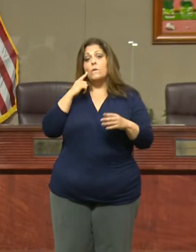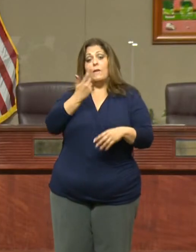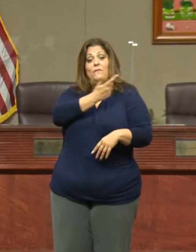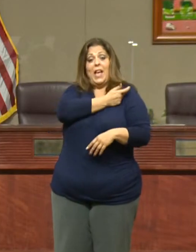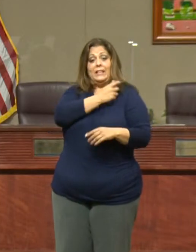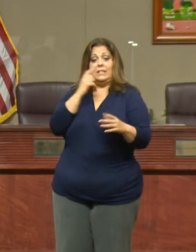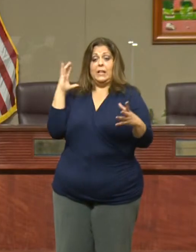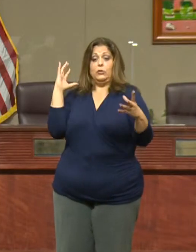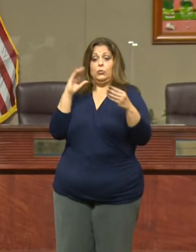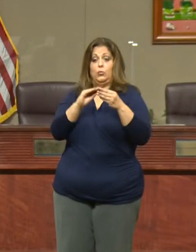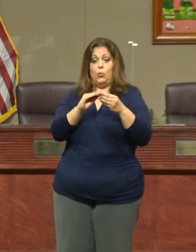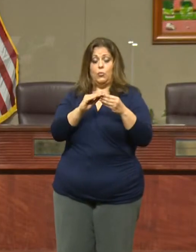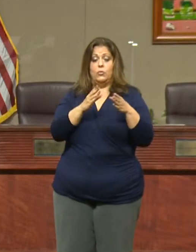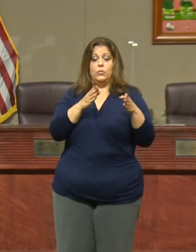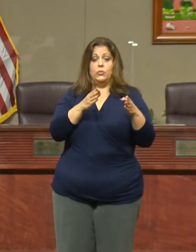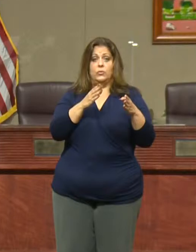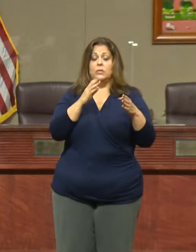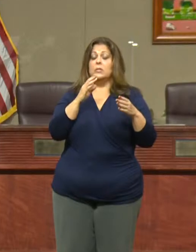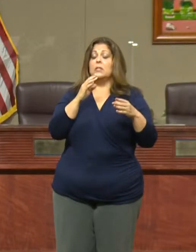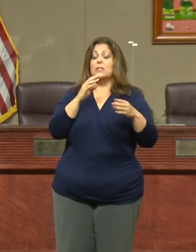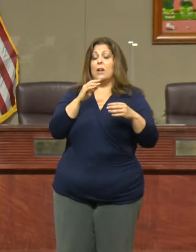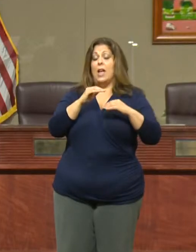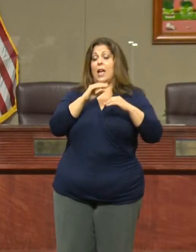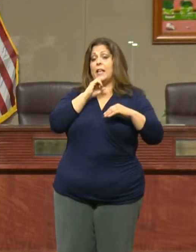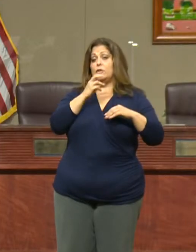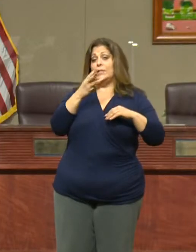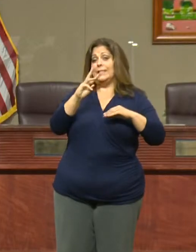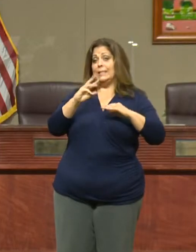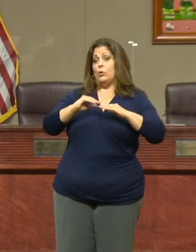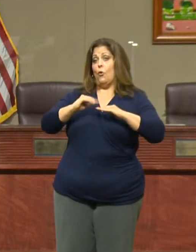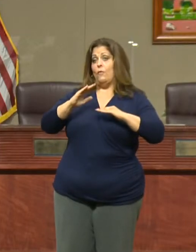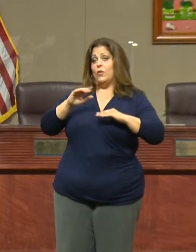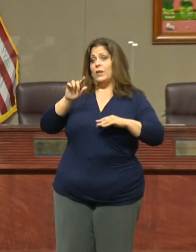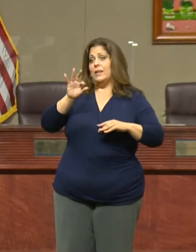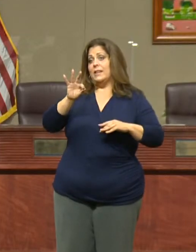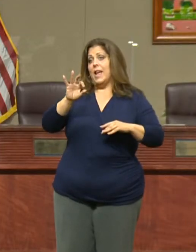doses administered to people over 16 is